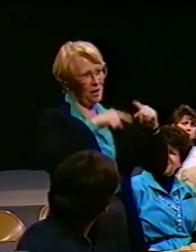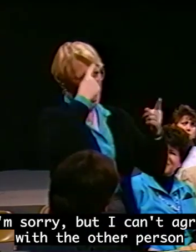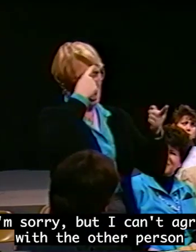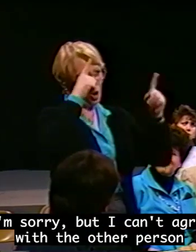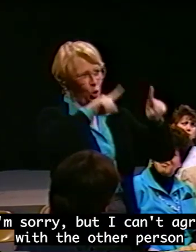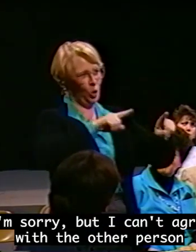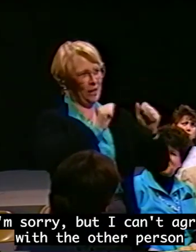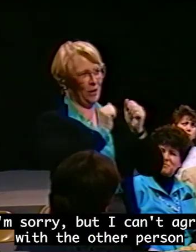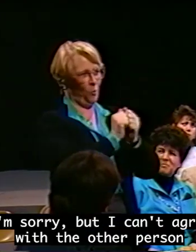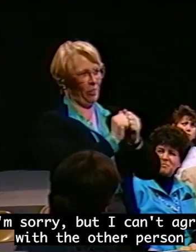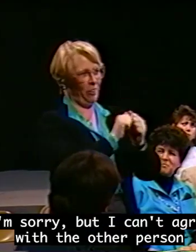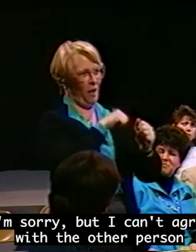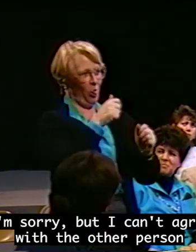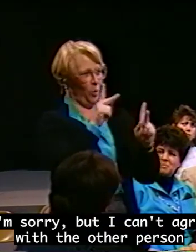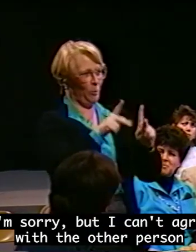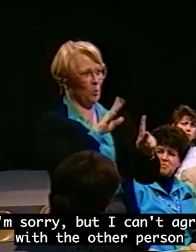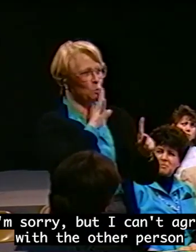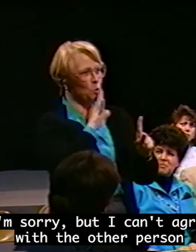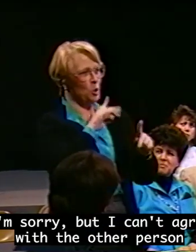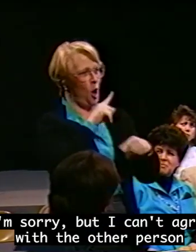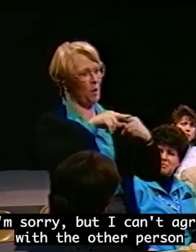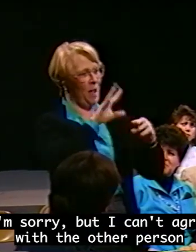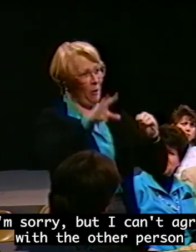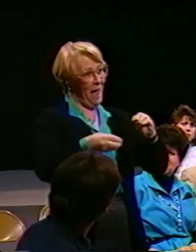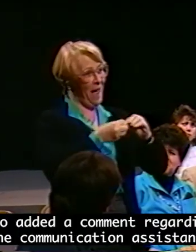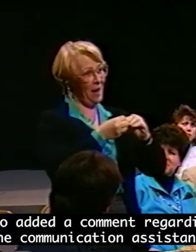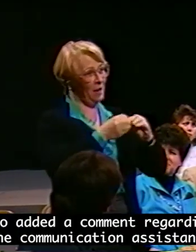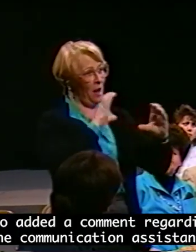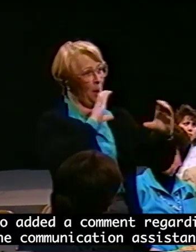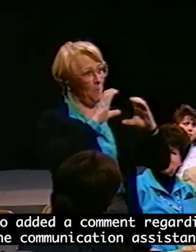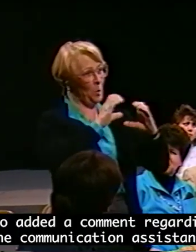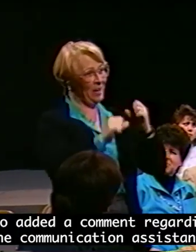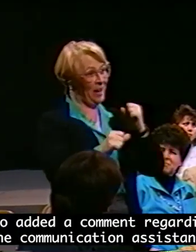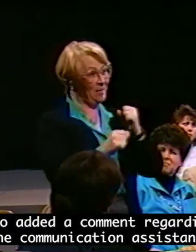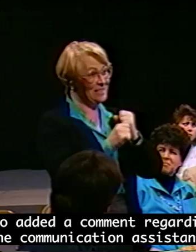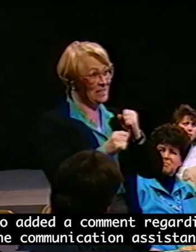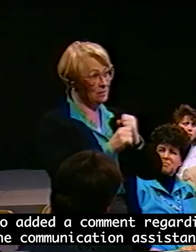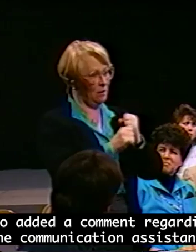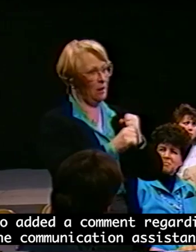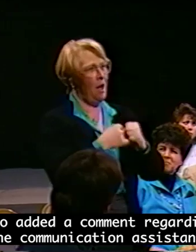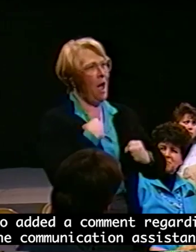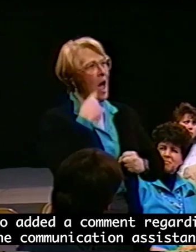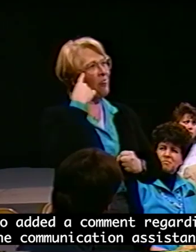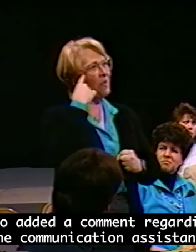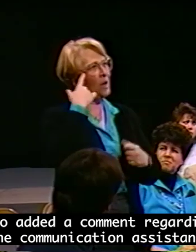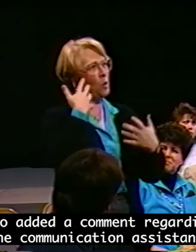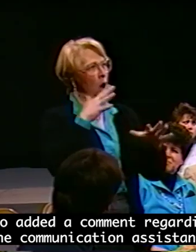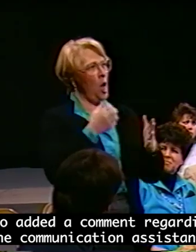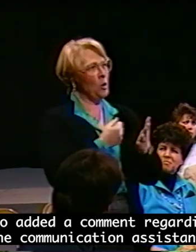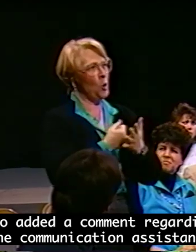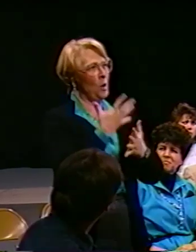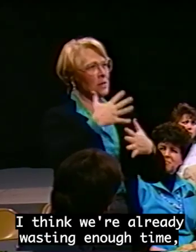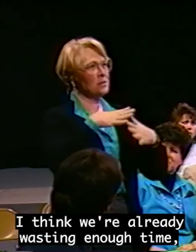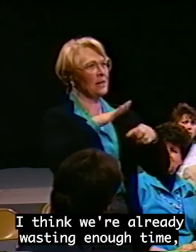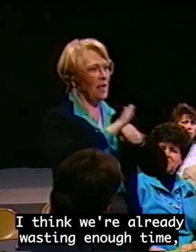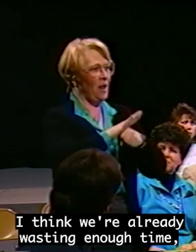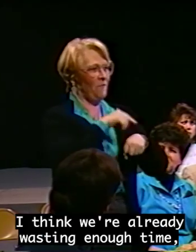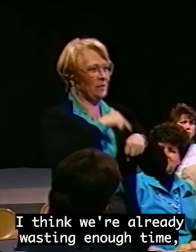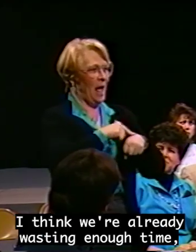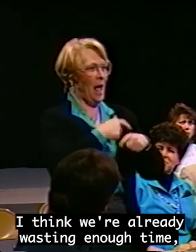I'm sorry, but I can't agree with the other person who added a comment regarding the communication assistant. I think